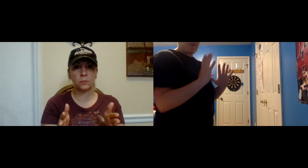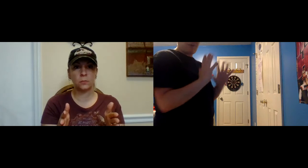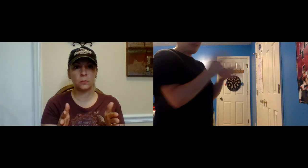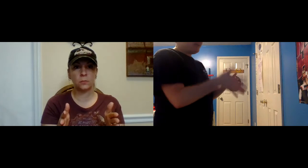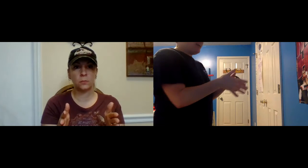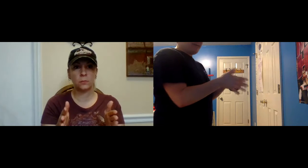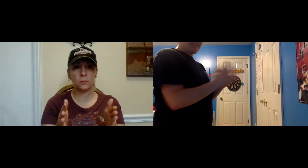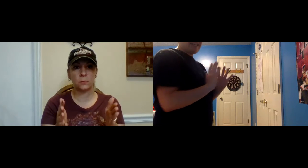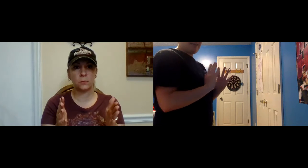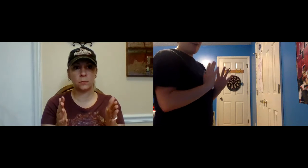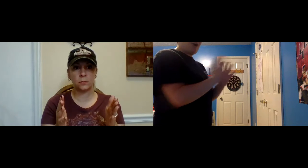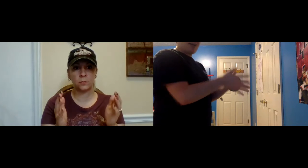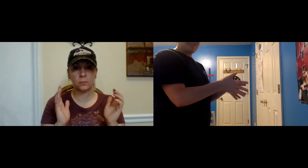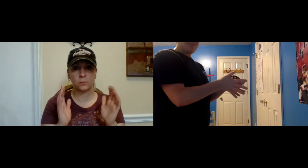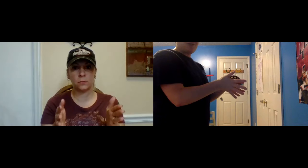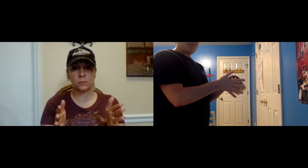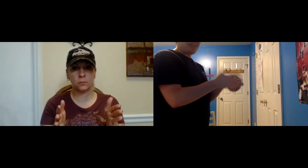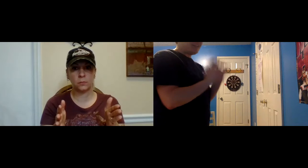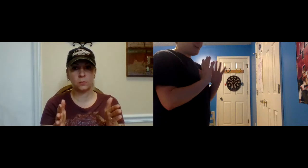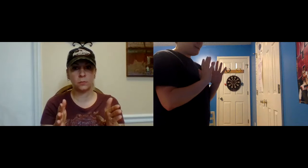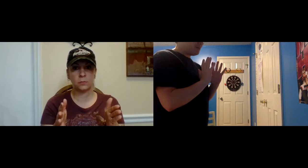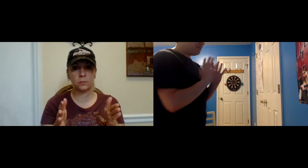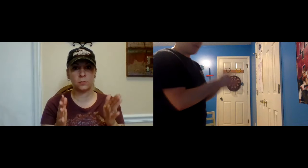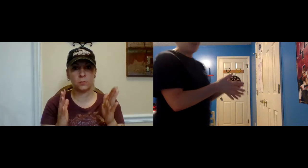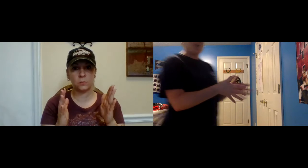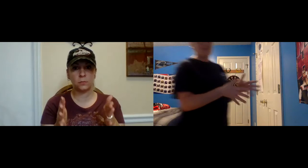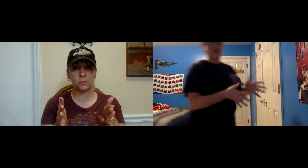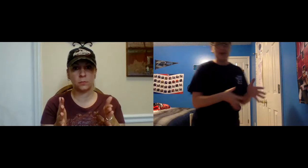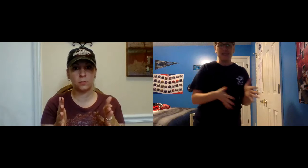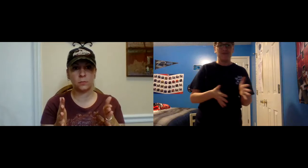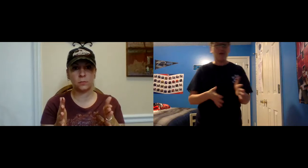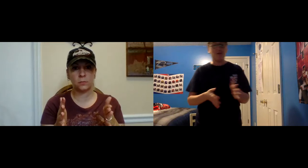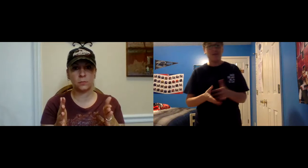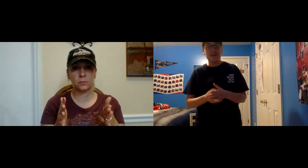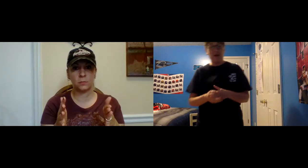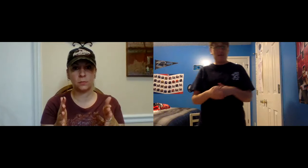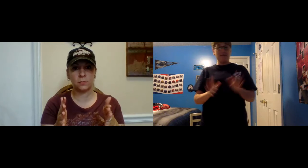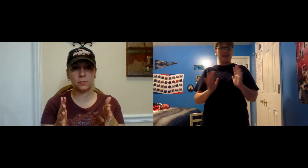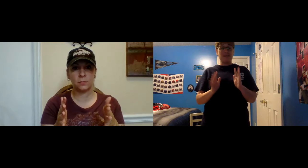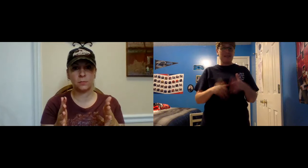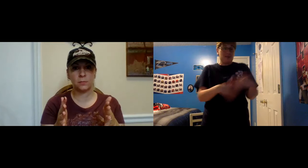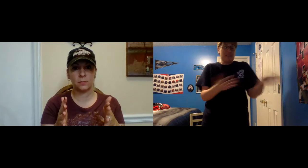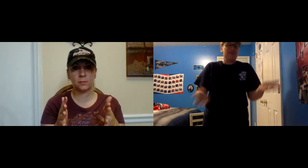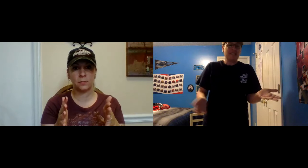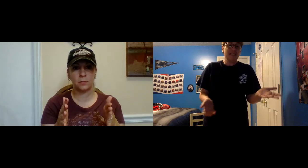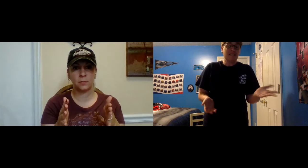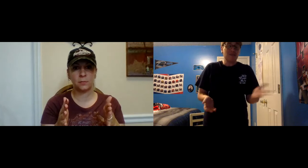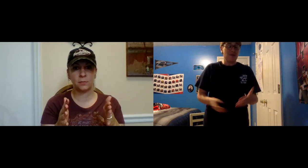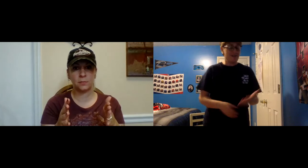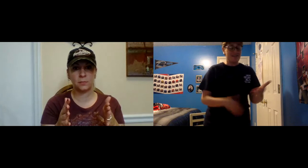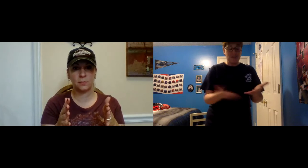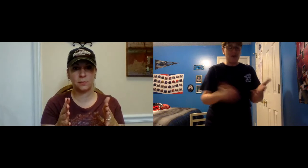cell phone. And he's gotten all kinds of interesting pictures put on his phone because he would just leave it